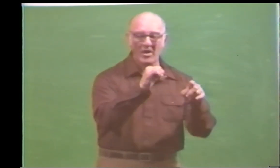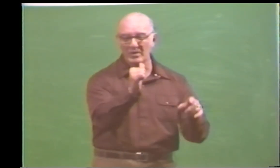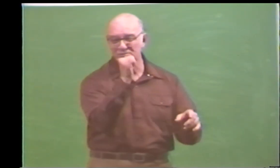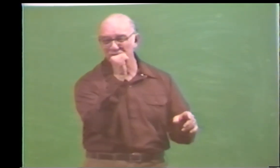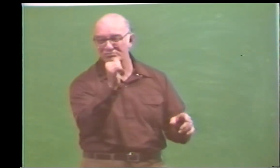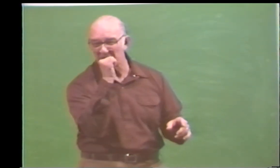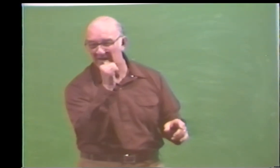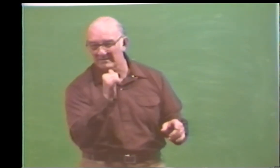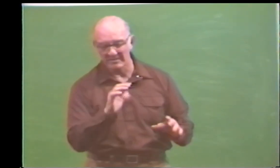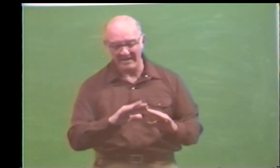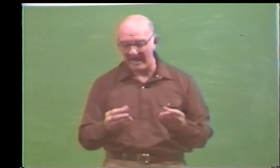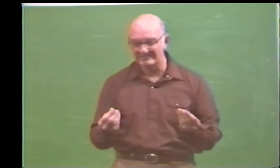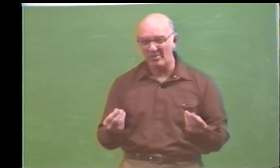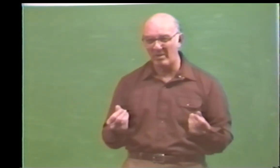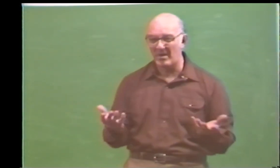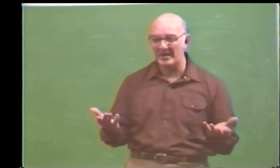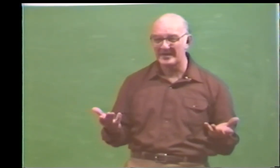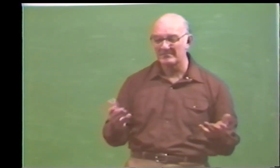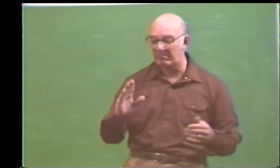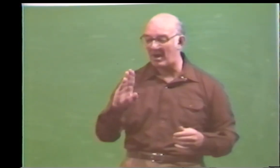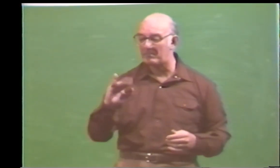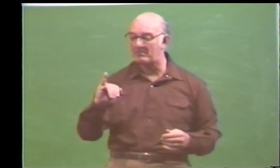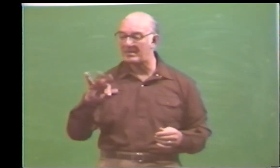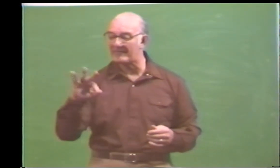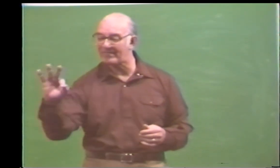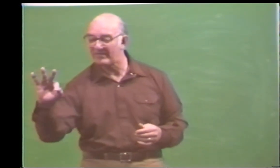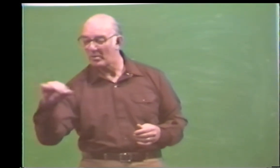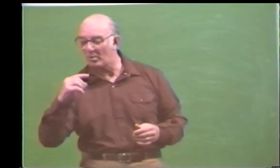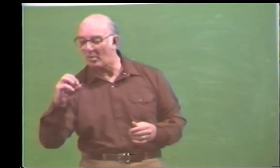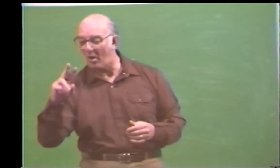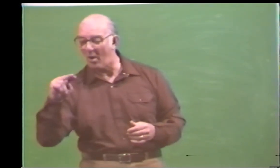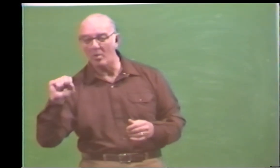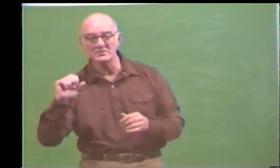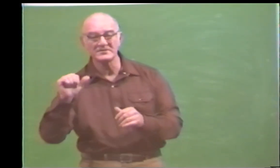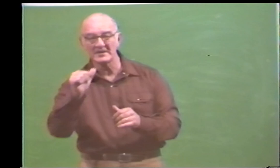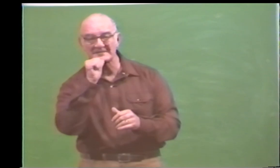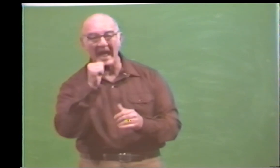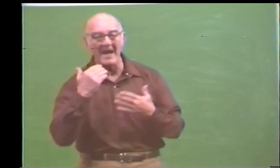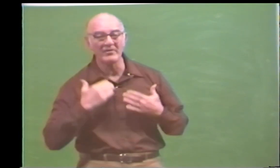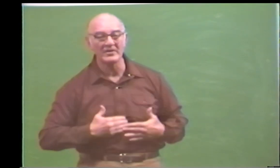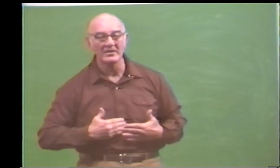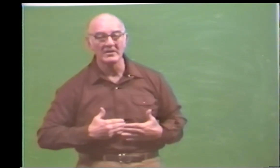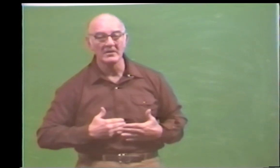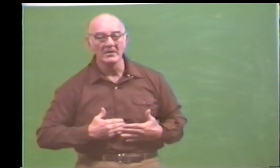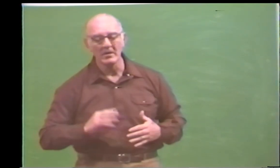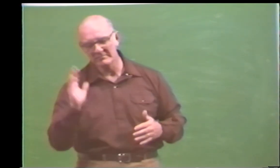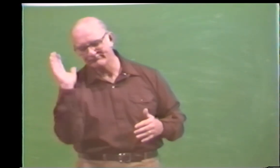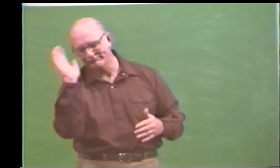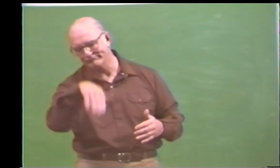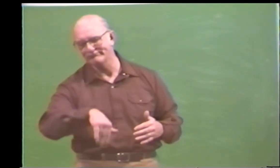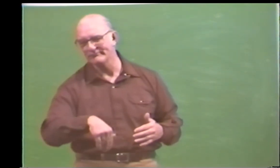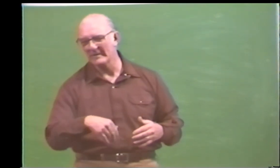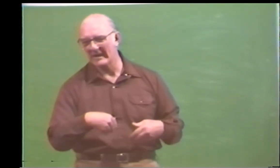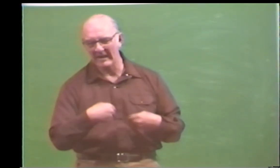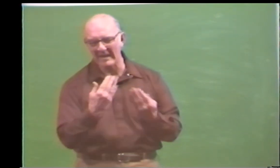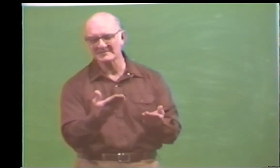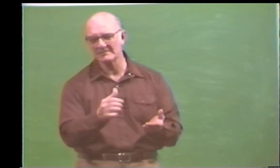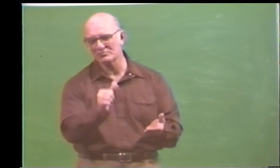goes to drink, but he has no money. But Biff, who owns the tavern, he lets him